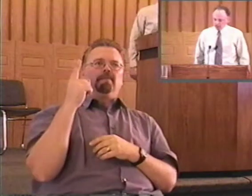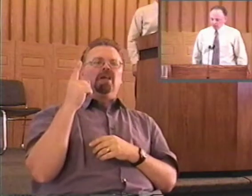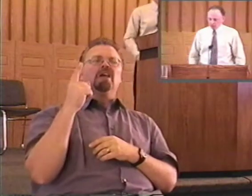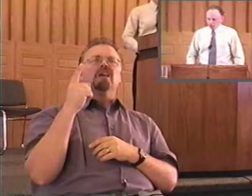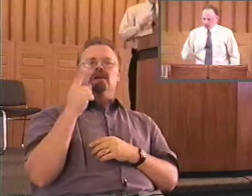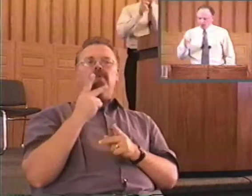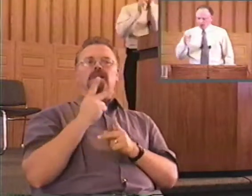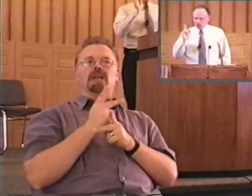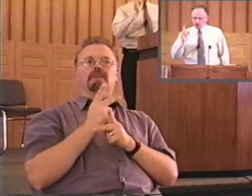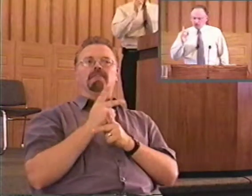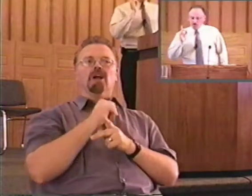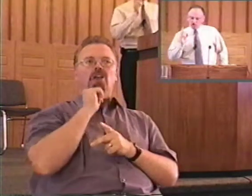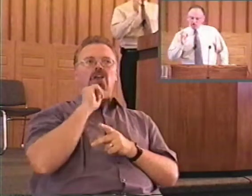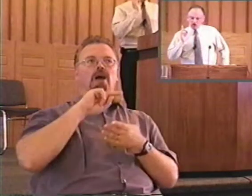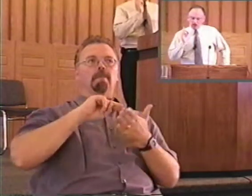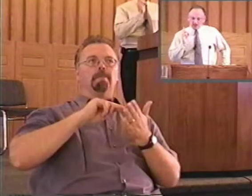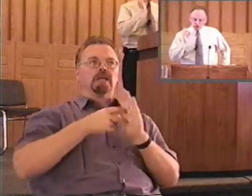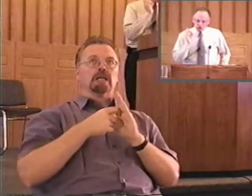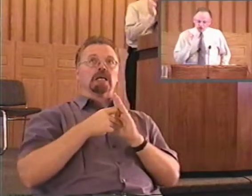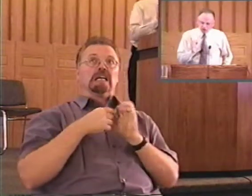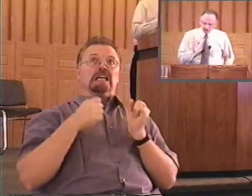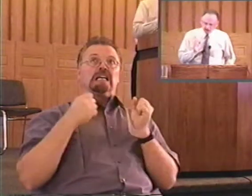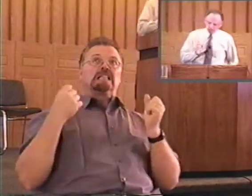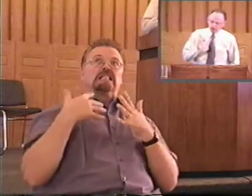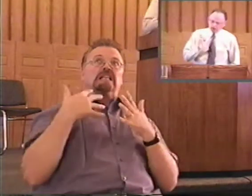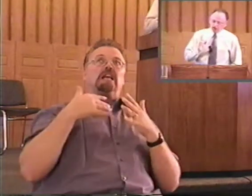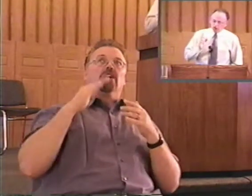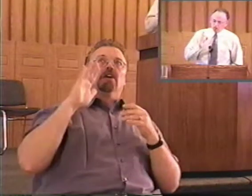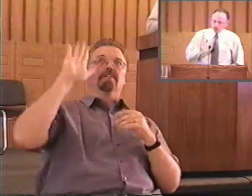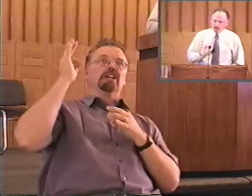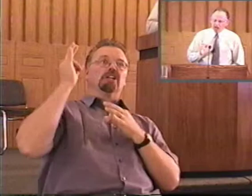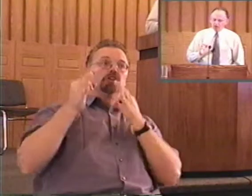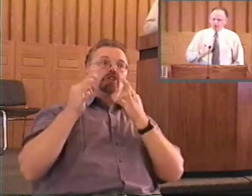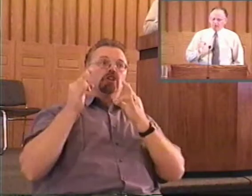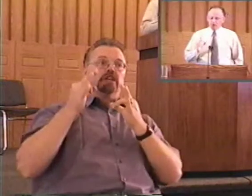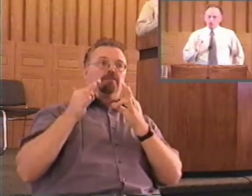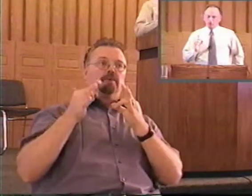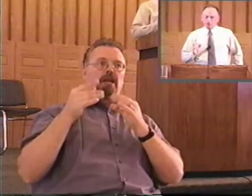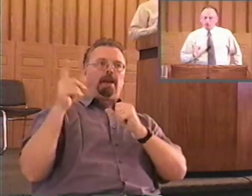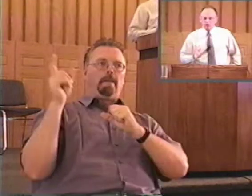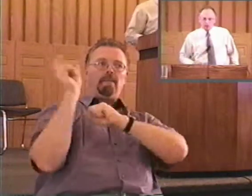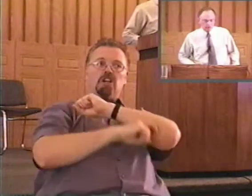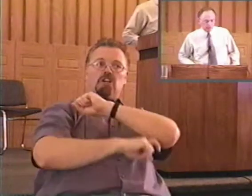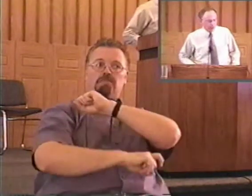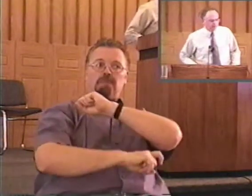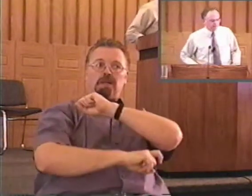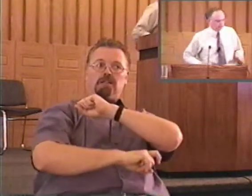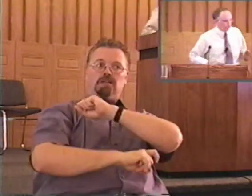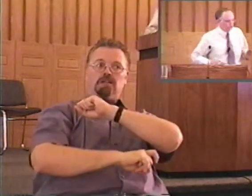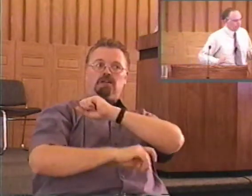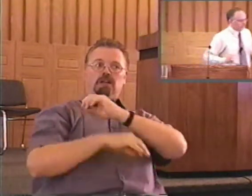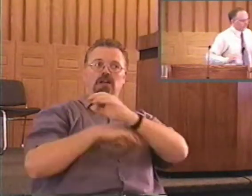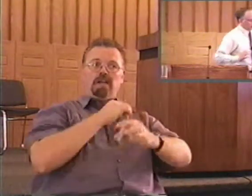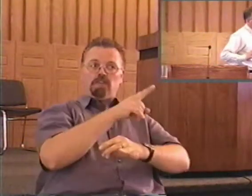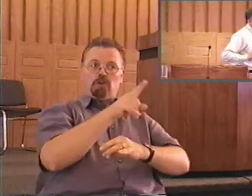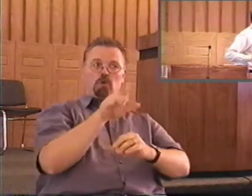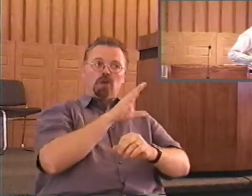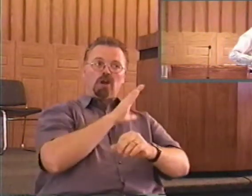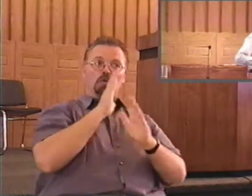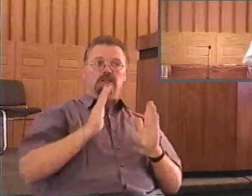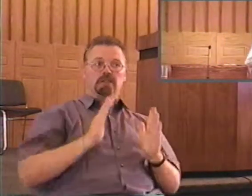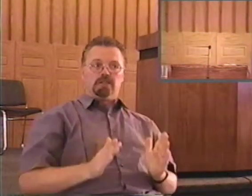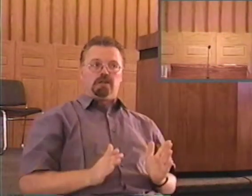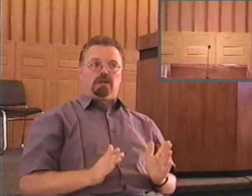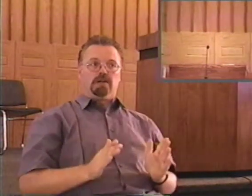here. It's not to be scared of God's judgment and wrath if you are a Christian. For John tells